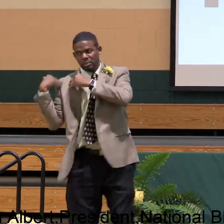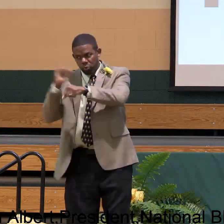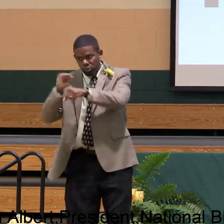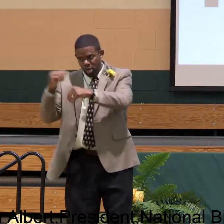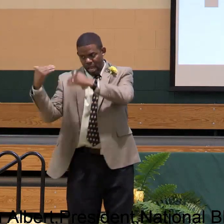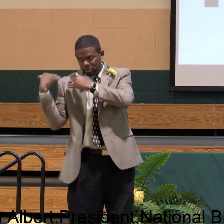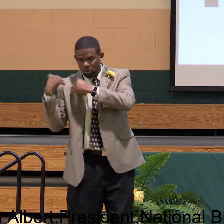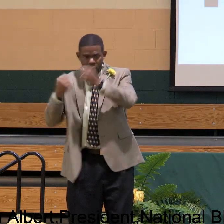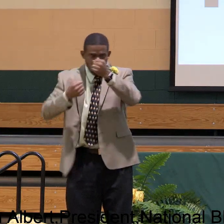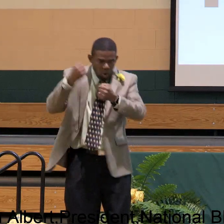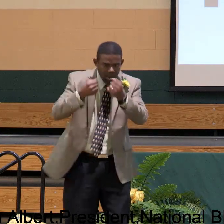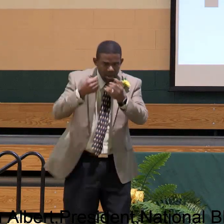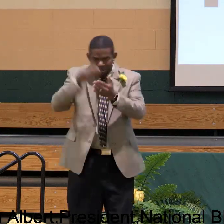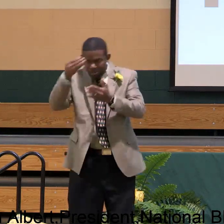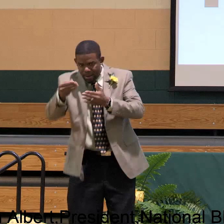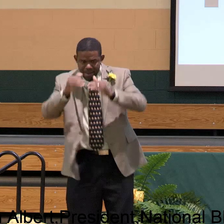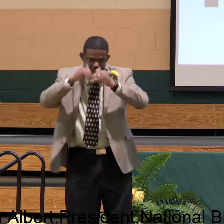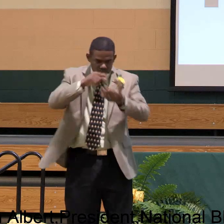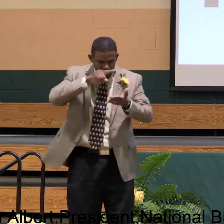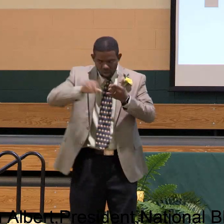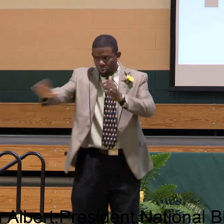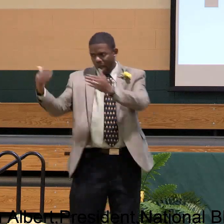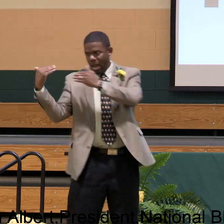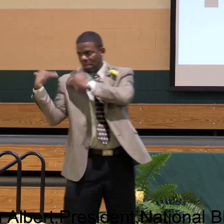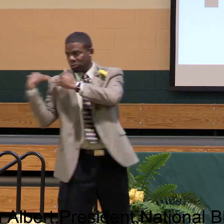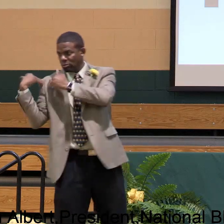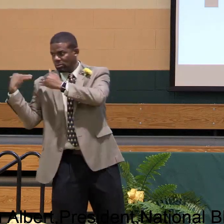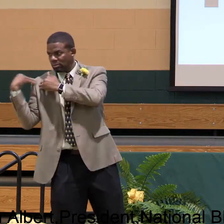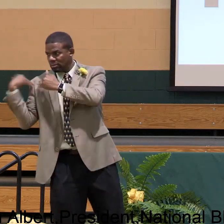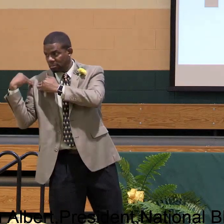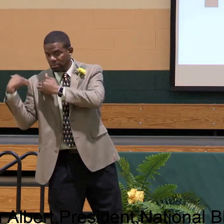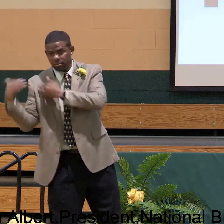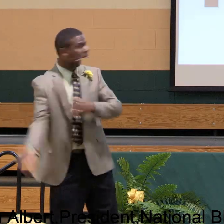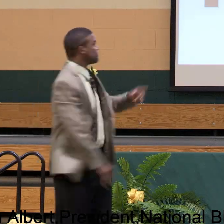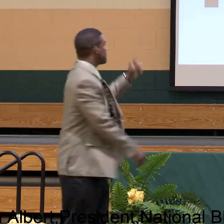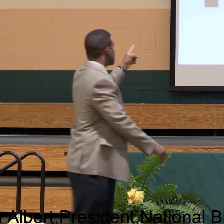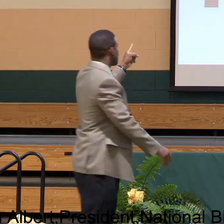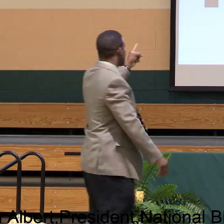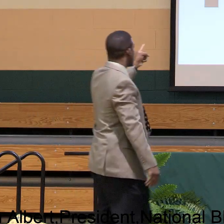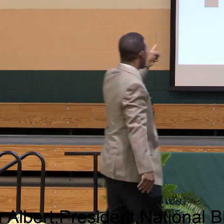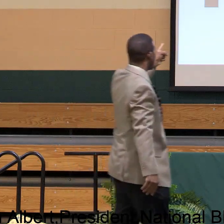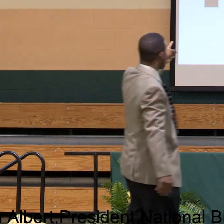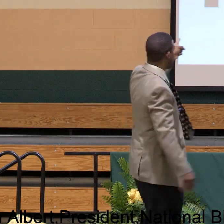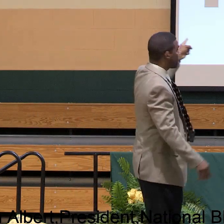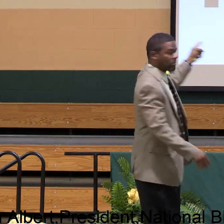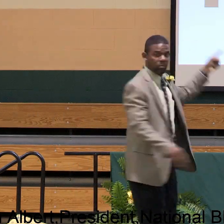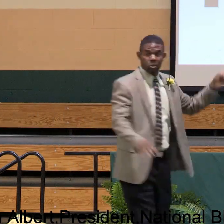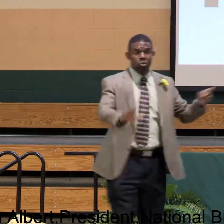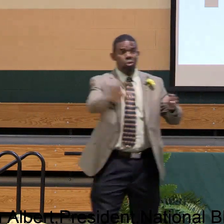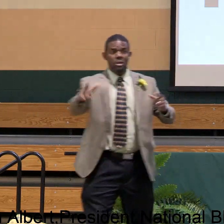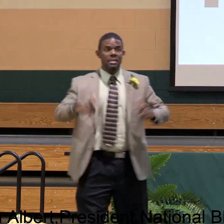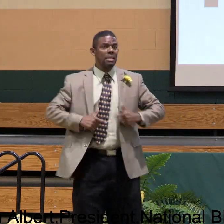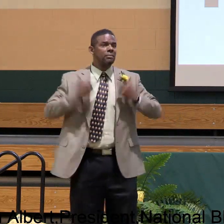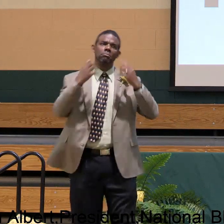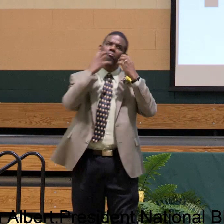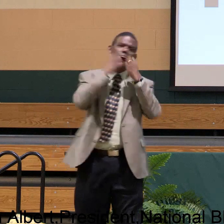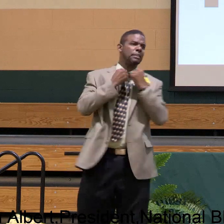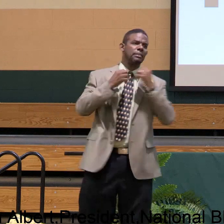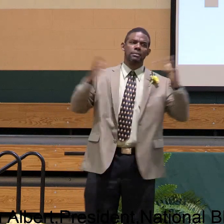Think about your obligations. You've got work obligations. You've got car payments. Focus on your obligations. Remember,